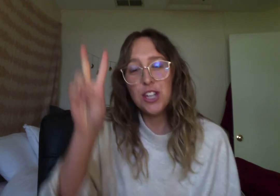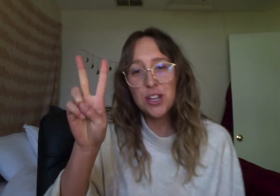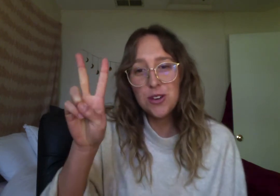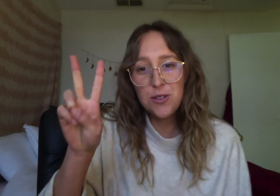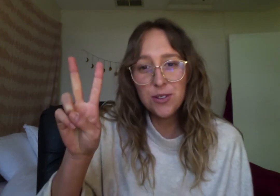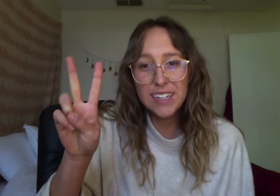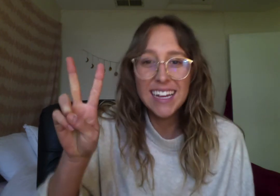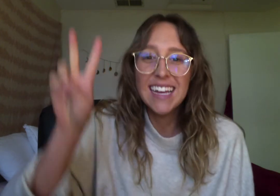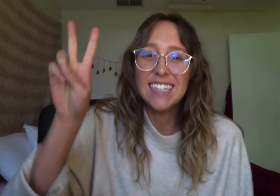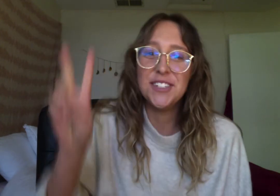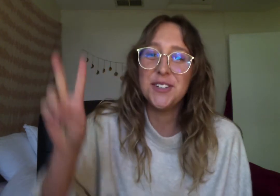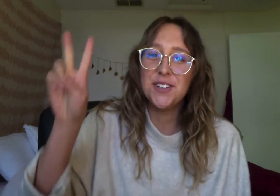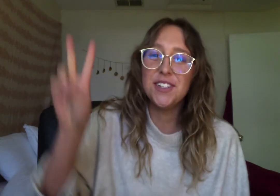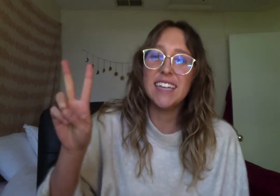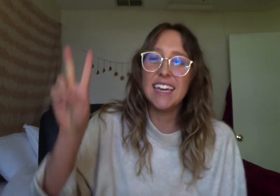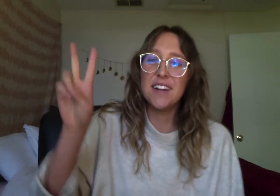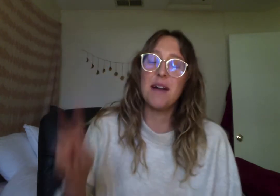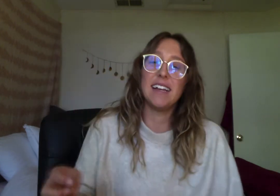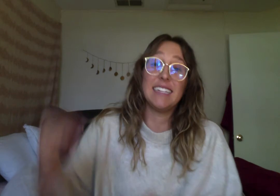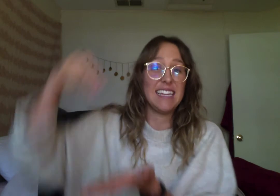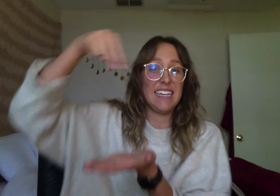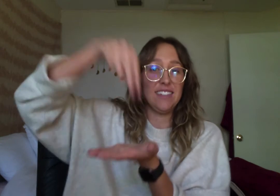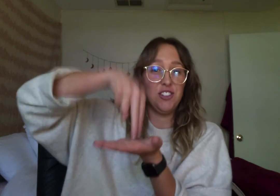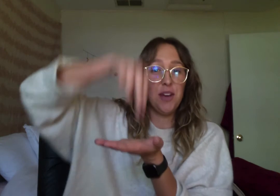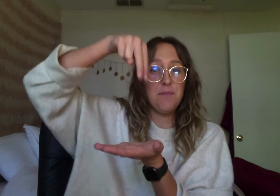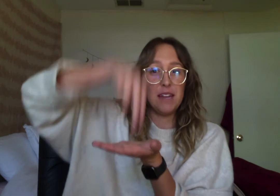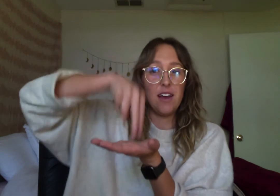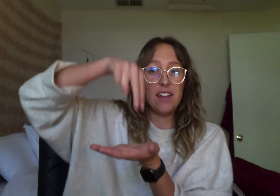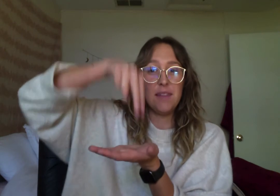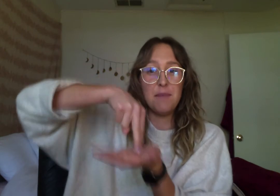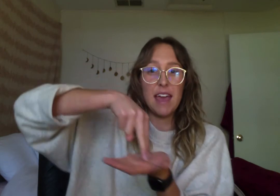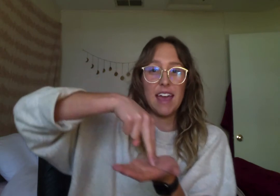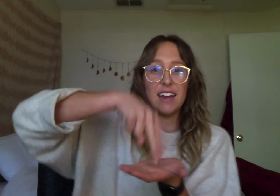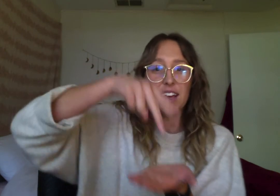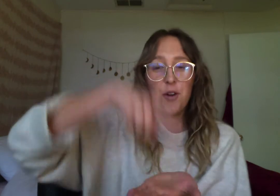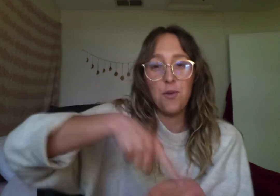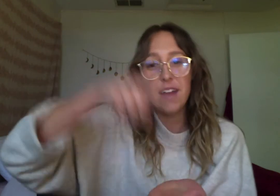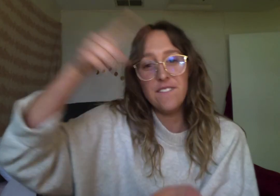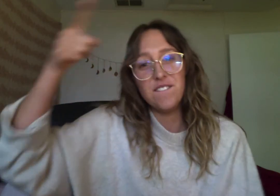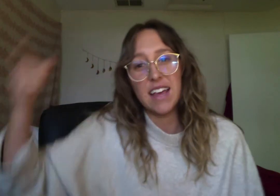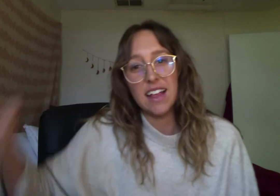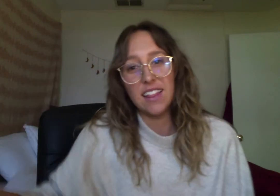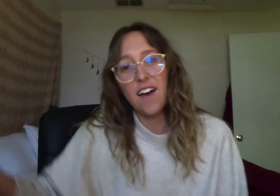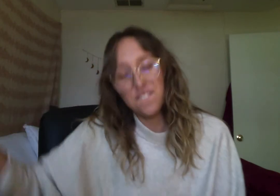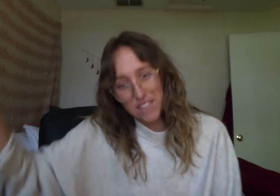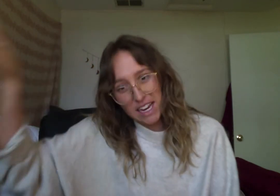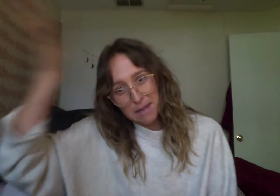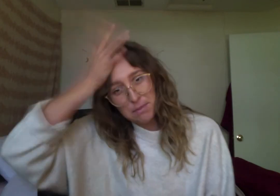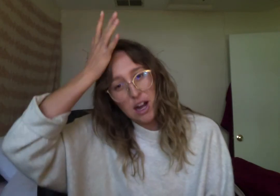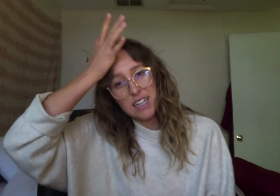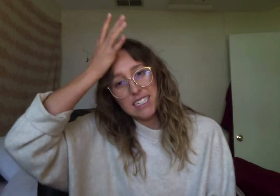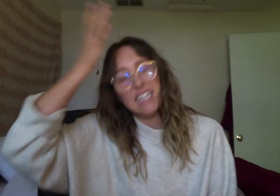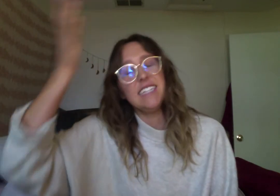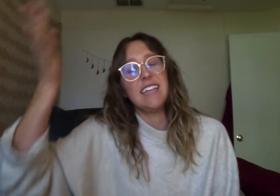Two. Two little monkeys jumping on the bed. One fell off and bonked his